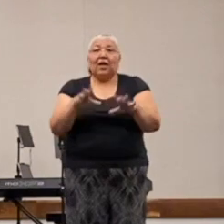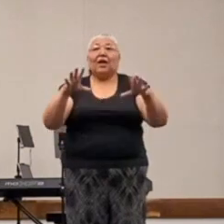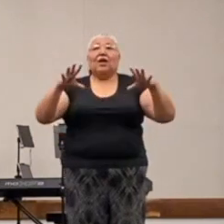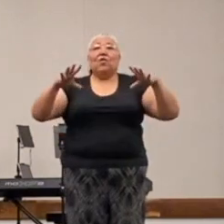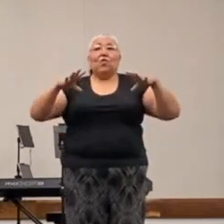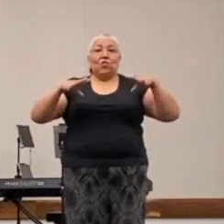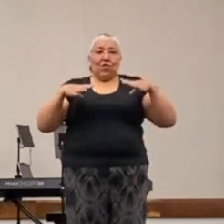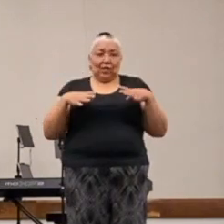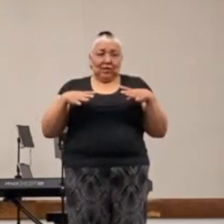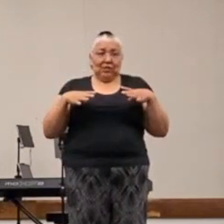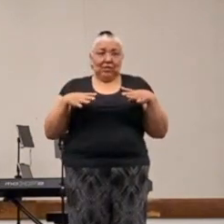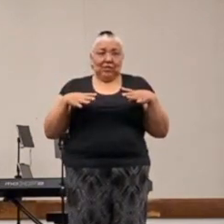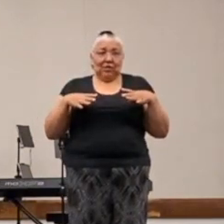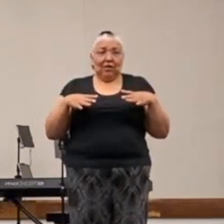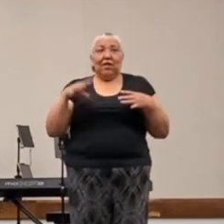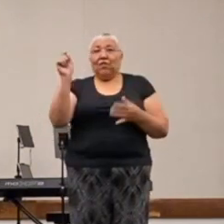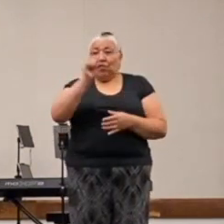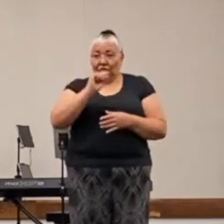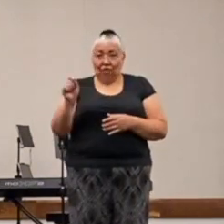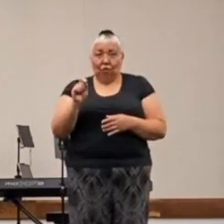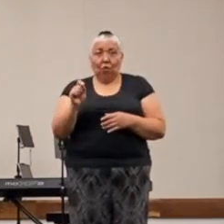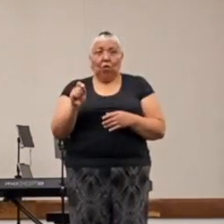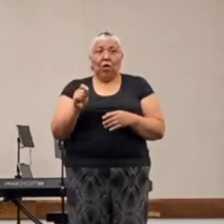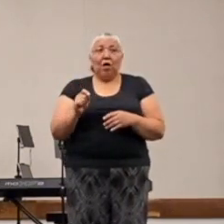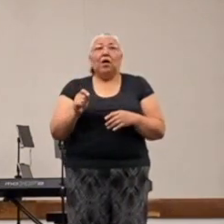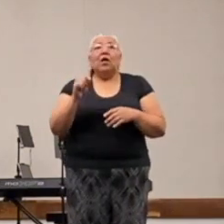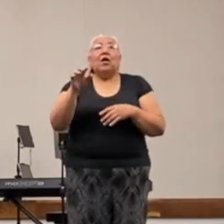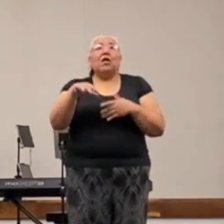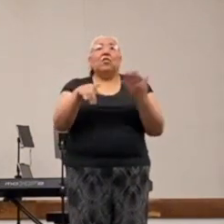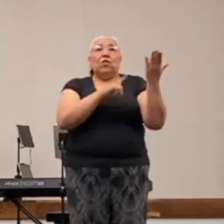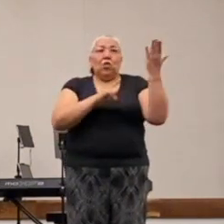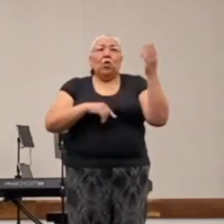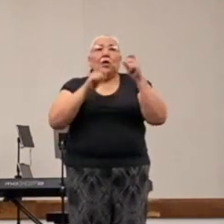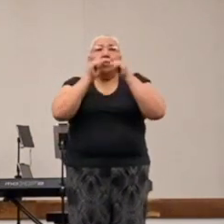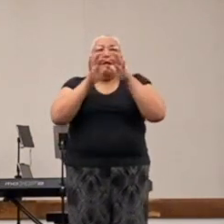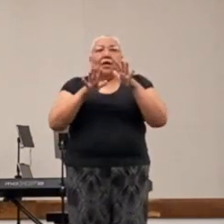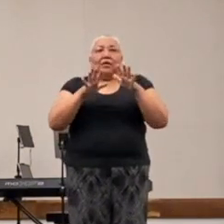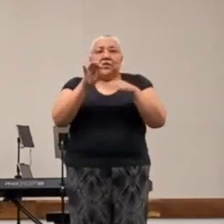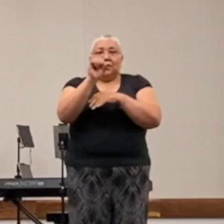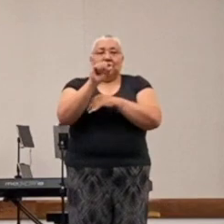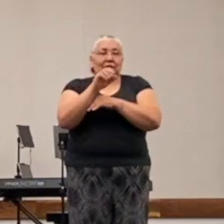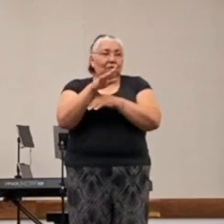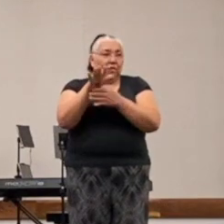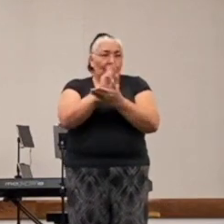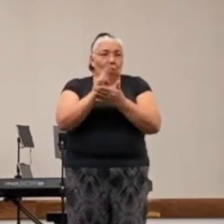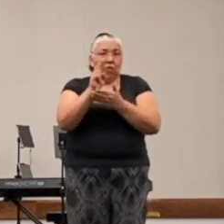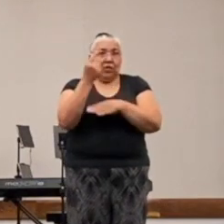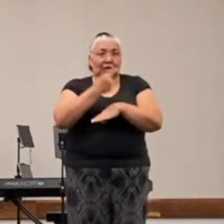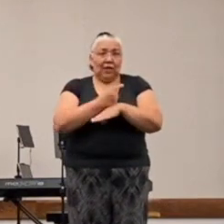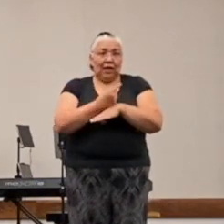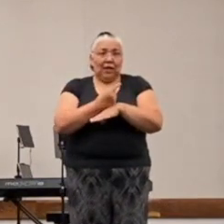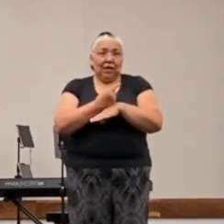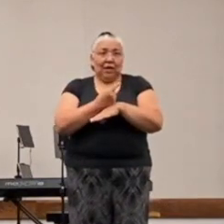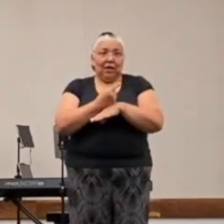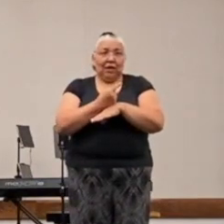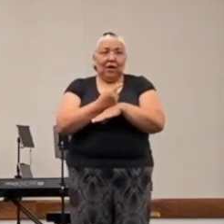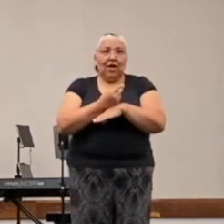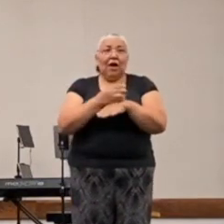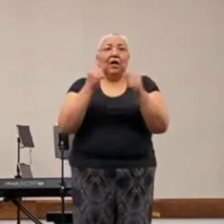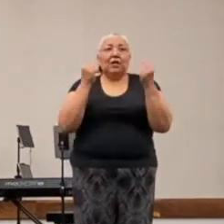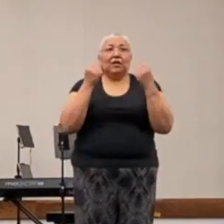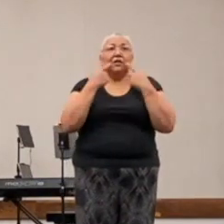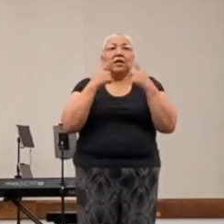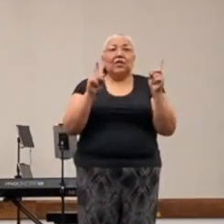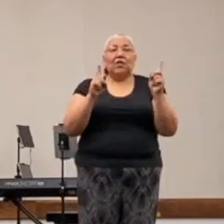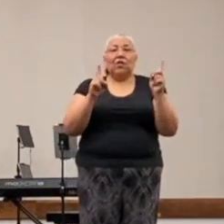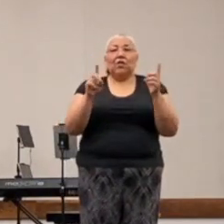day. Therefore the Lord blessed the Sabbath day and declared it holy. The